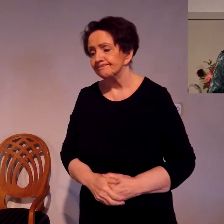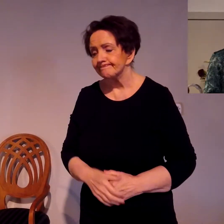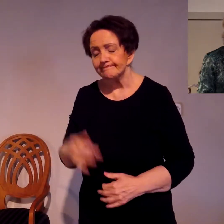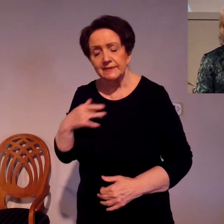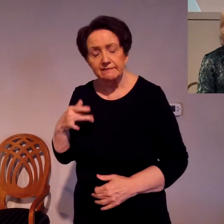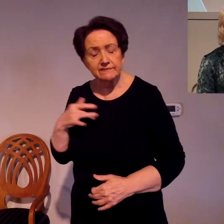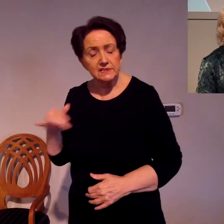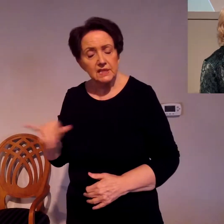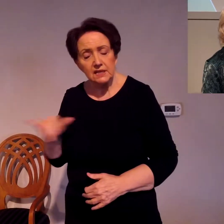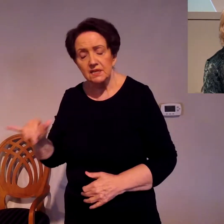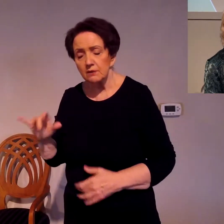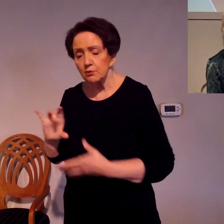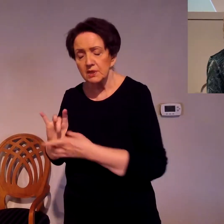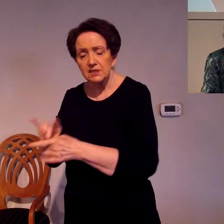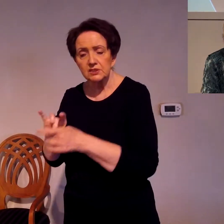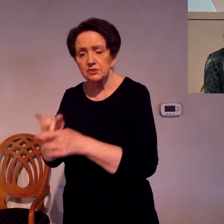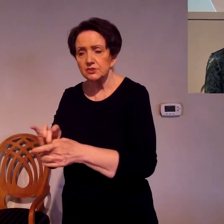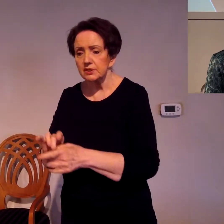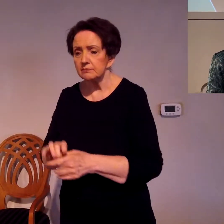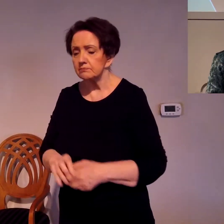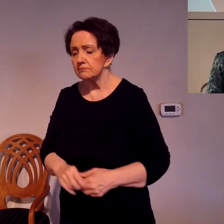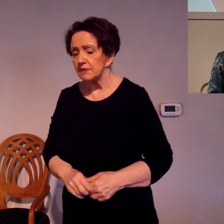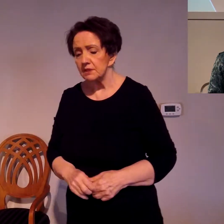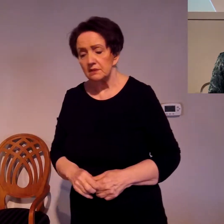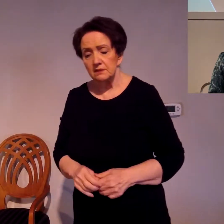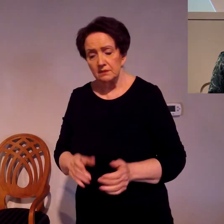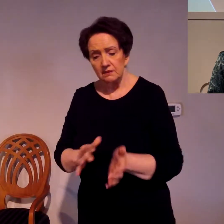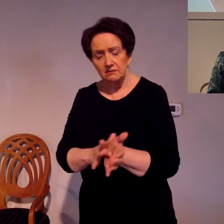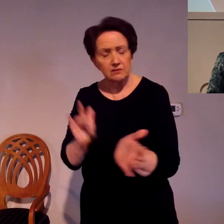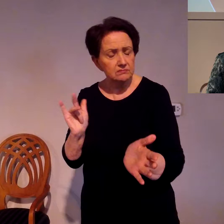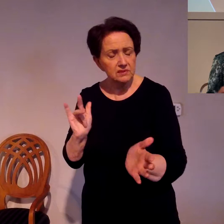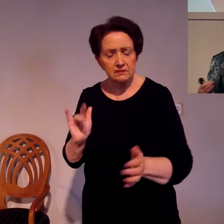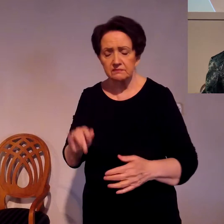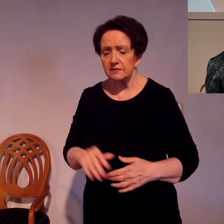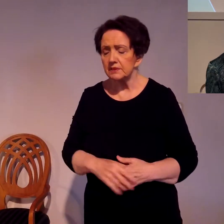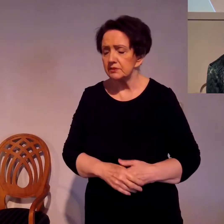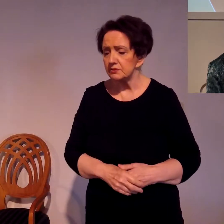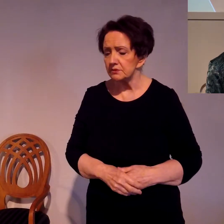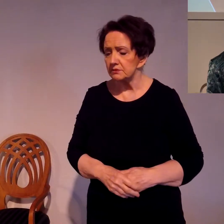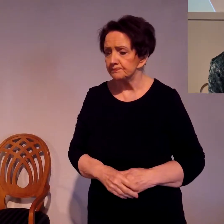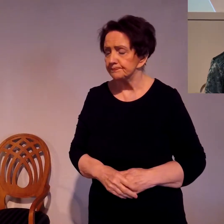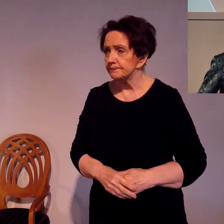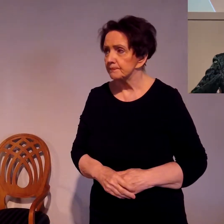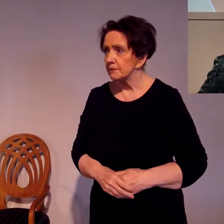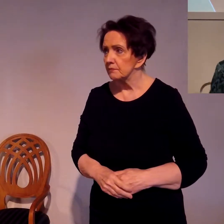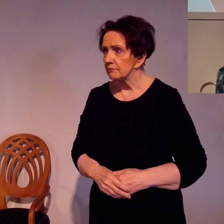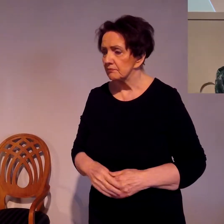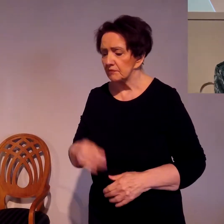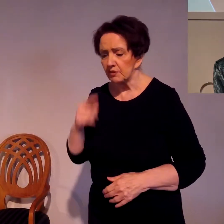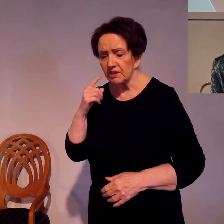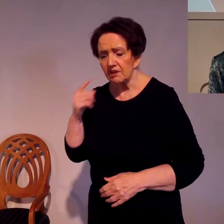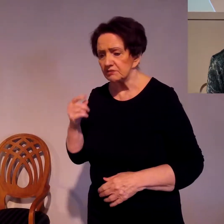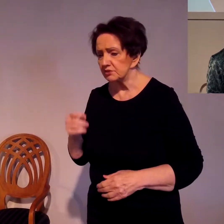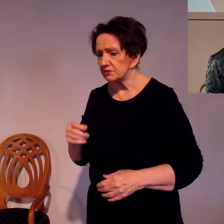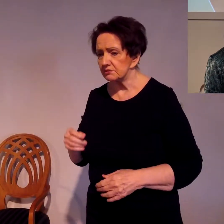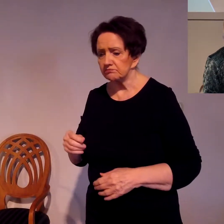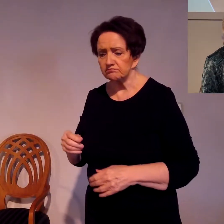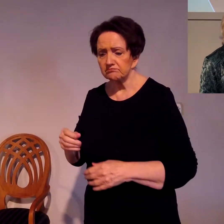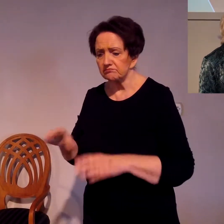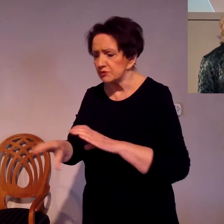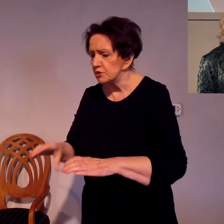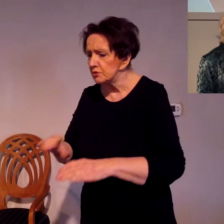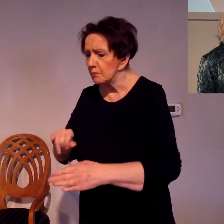our relationship is that I feel taken for granted. You think that I'm going to just, jump in on these